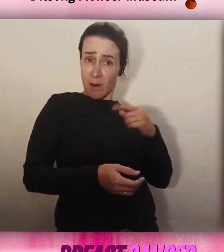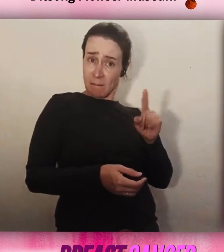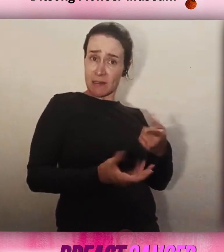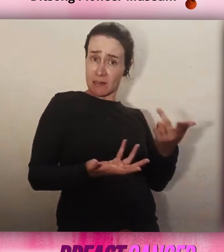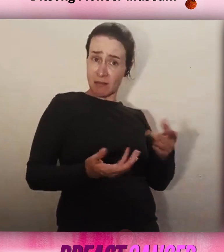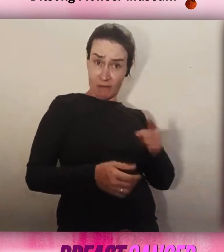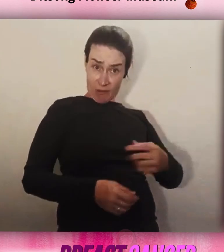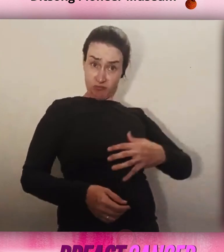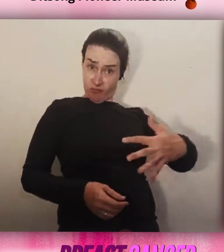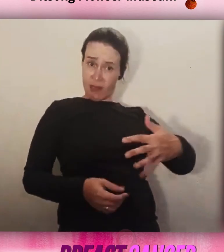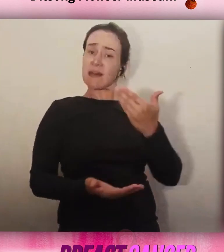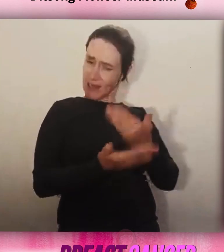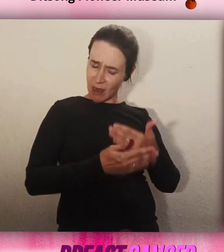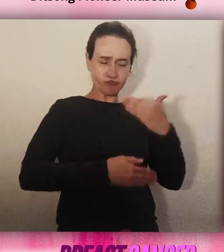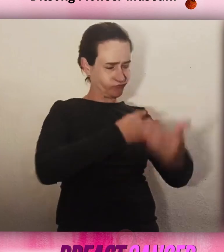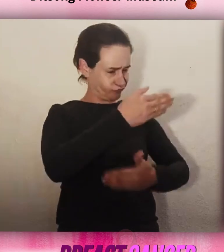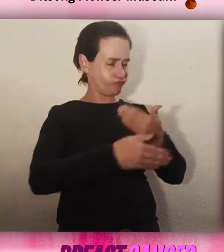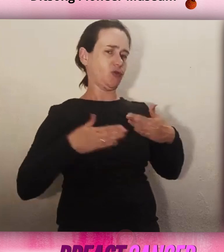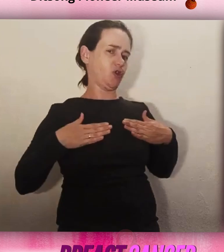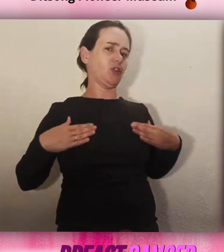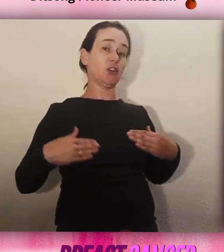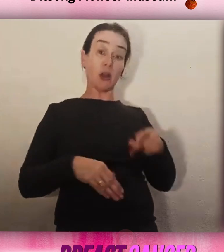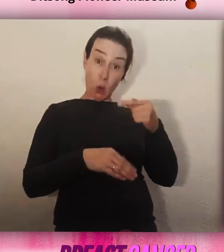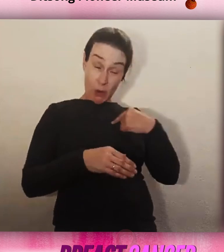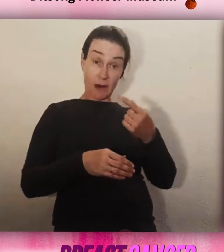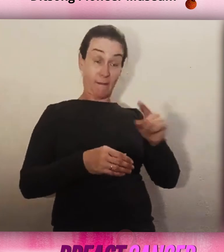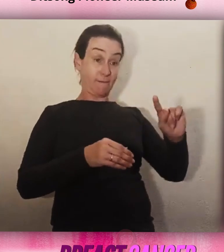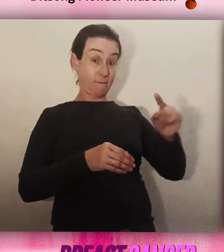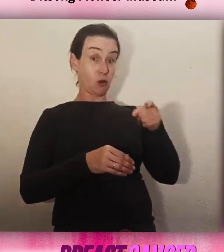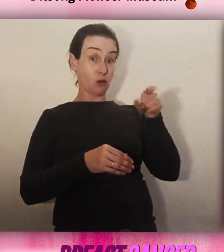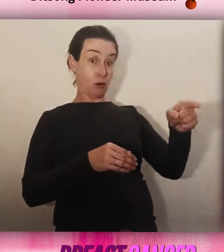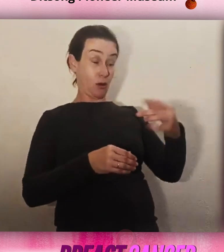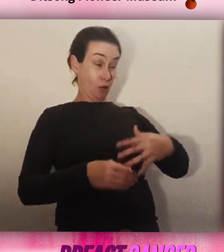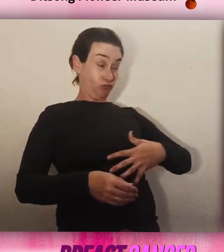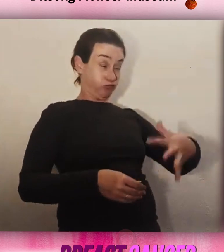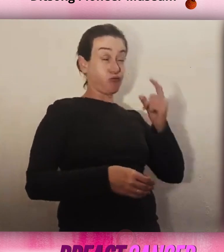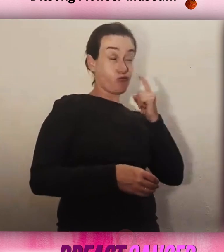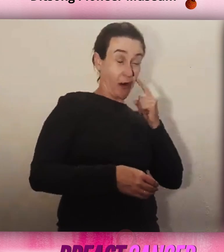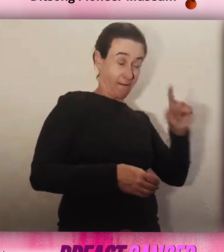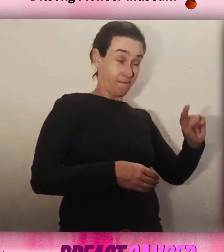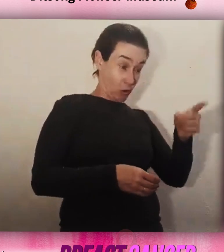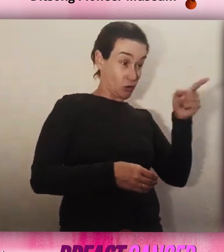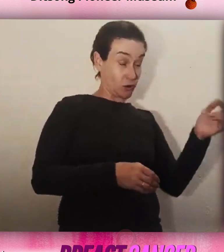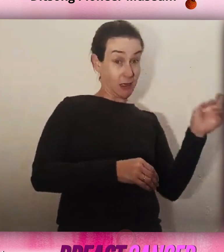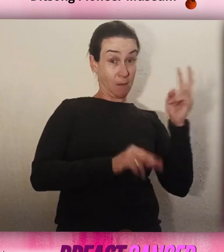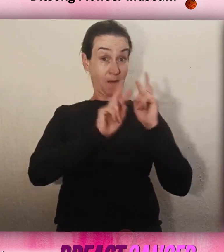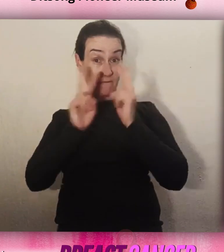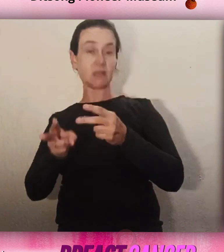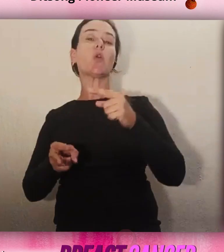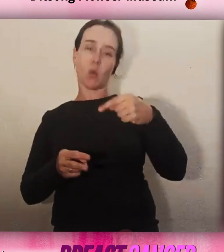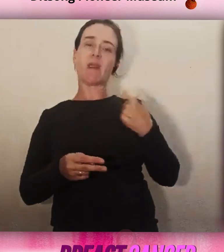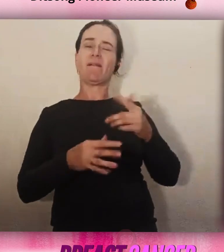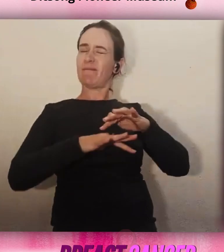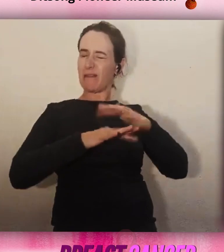We also do breast examination for all pregnant women. All In right. your first physical examination, that's why we do